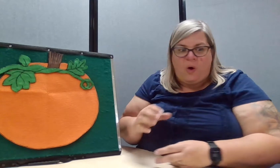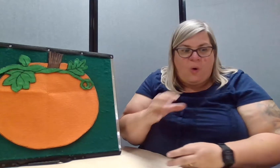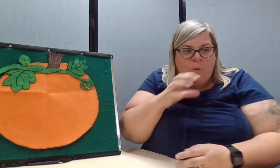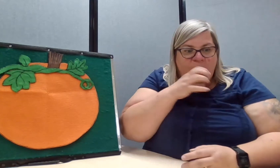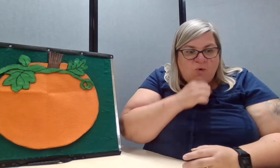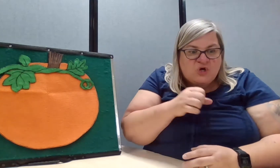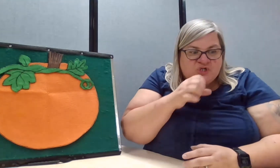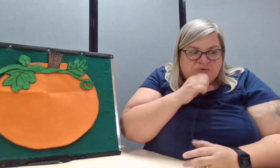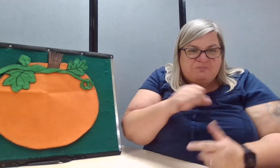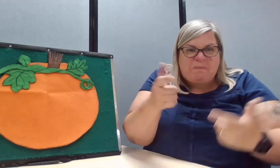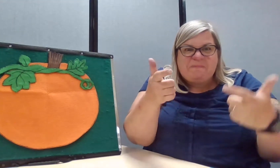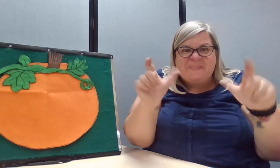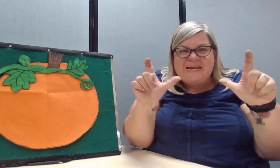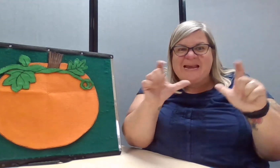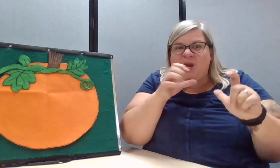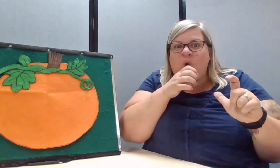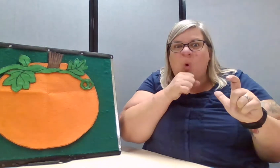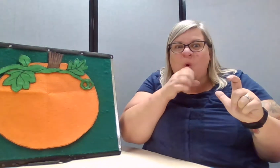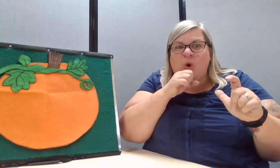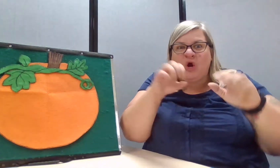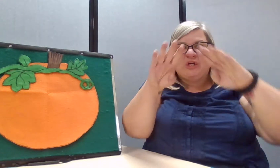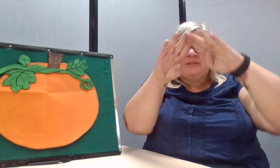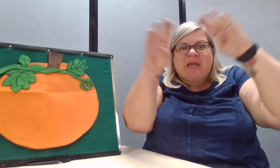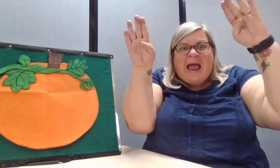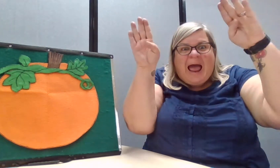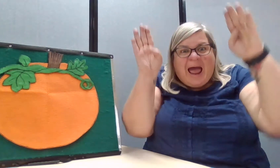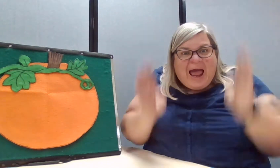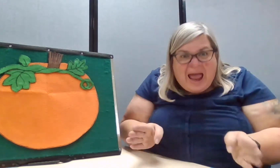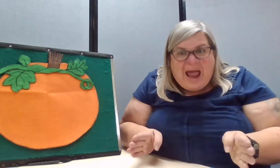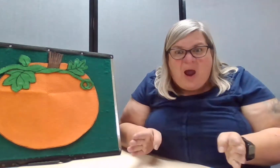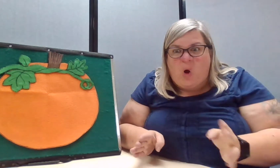a big orange house.